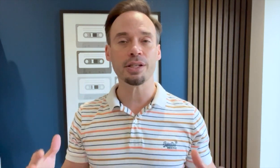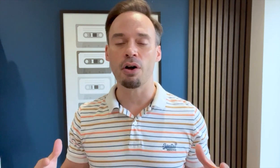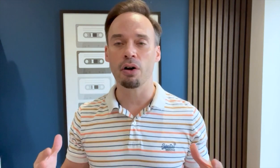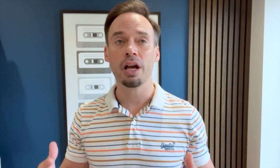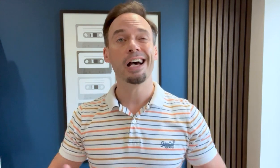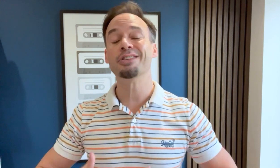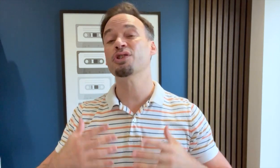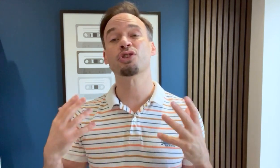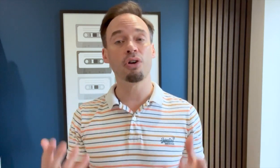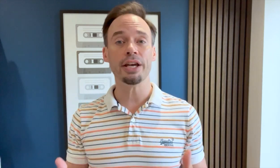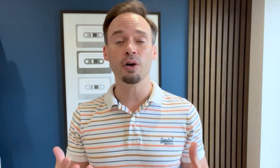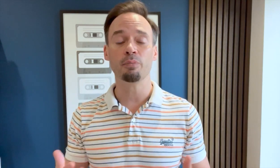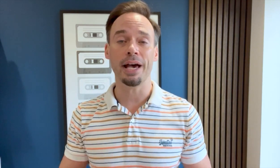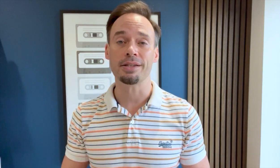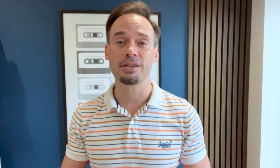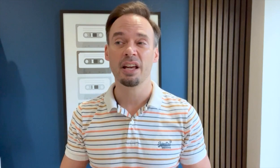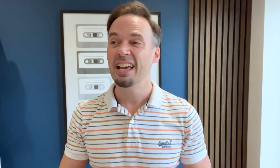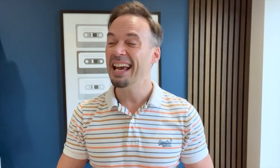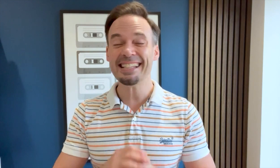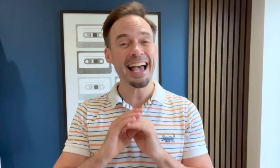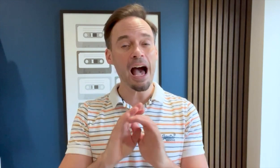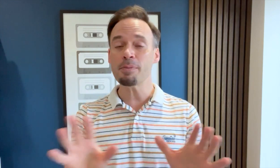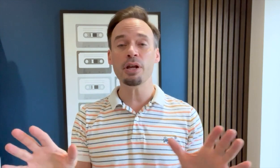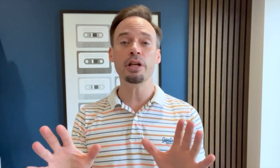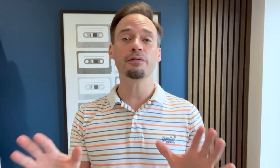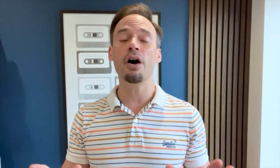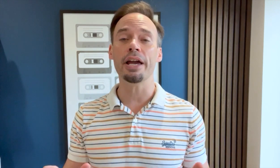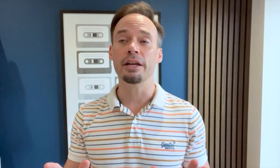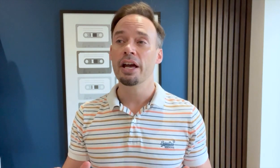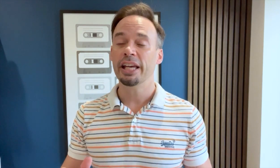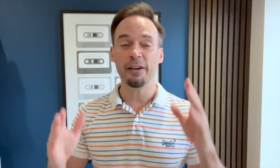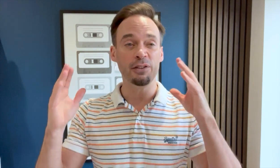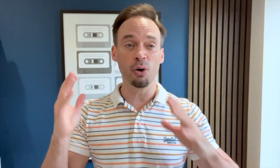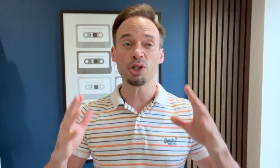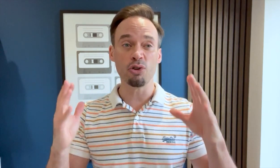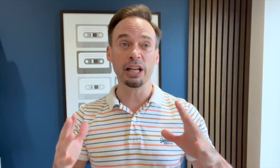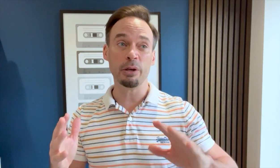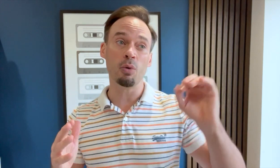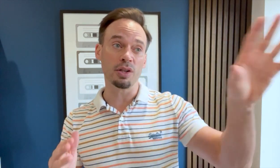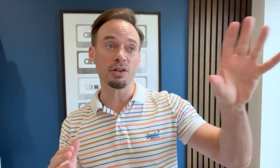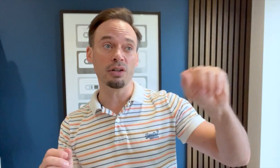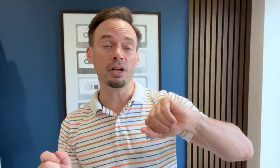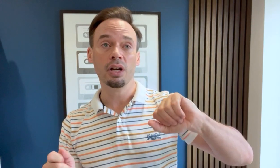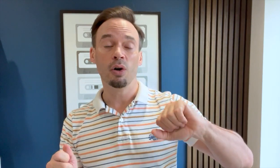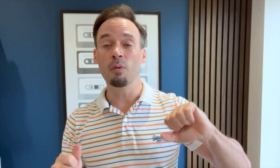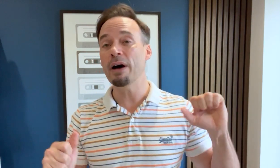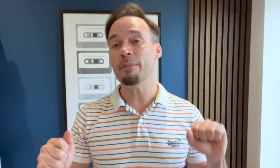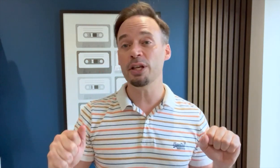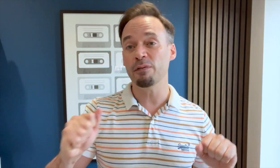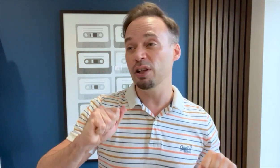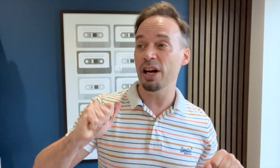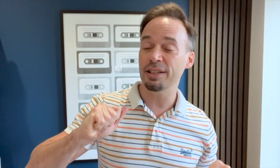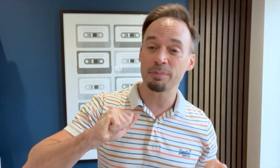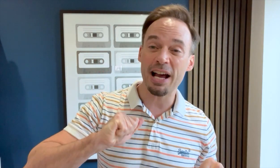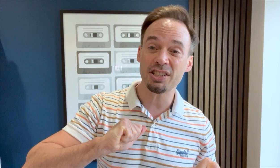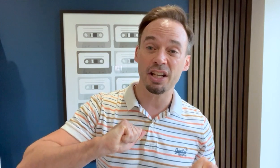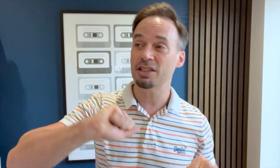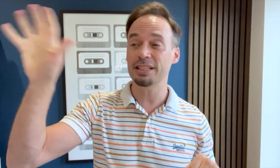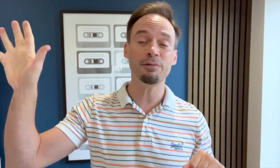song and just try your best it's absolutely fine if you're struggling with one song or maybe you've learned and smashed a different